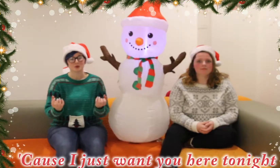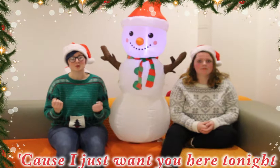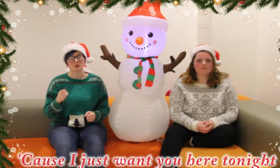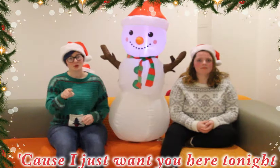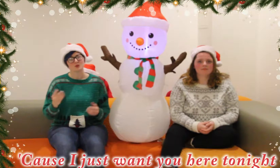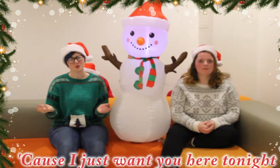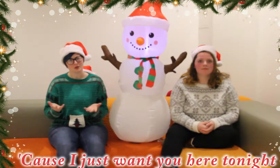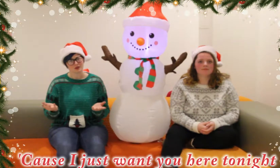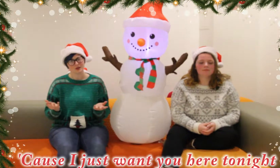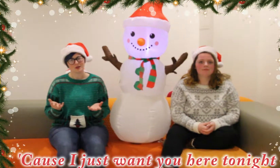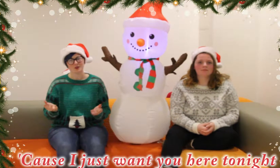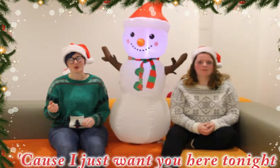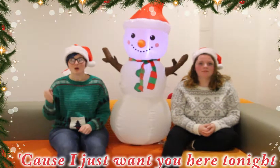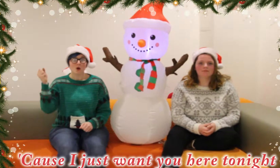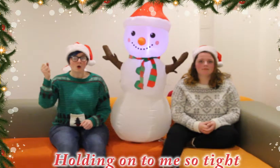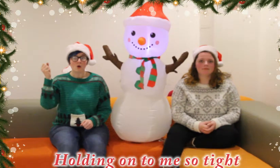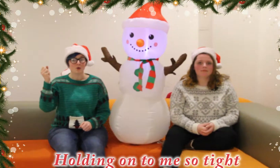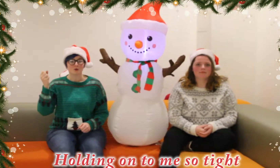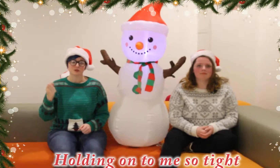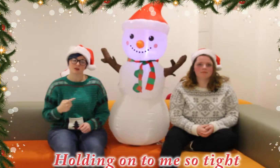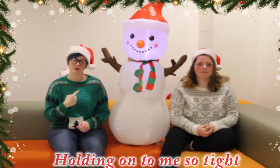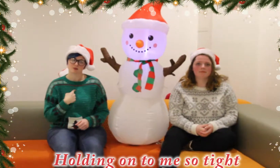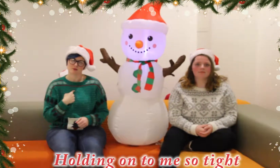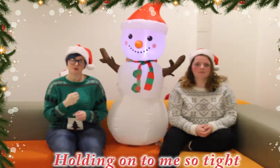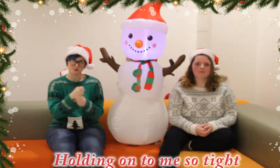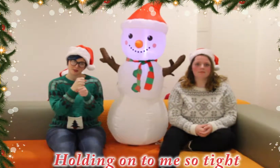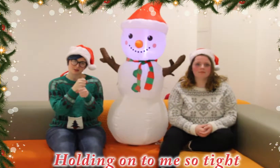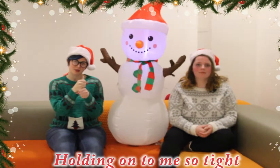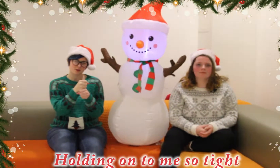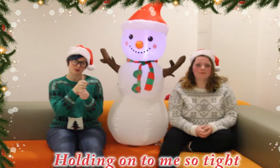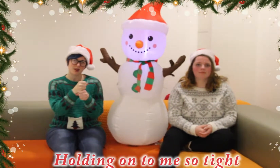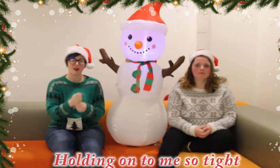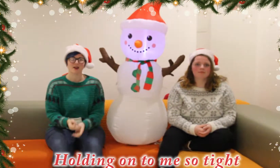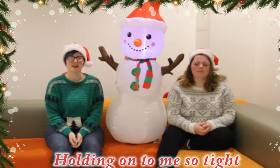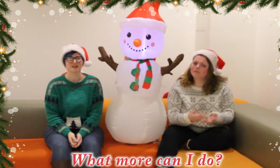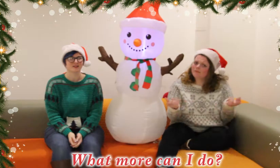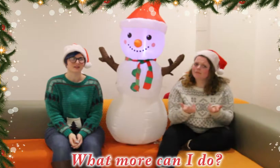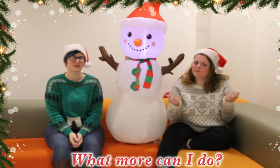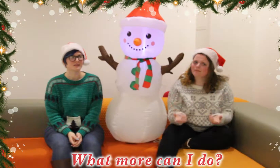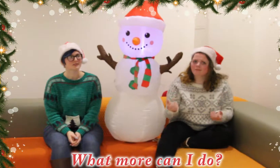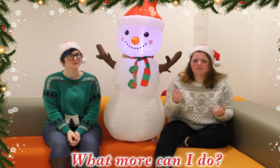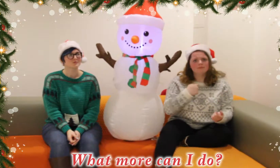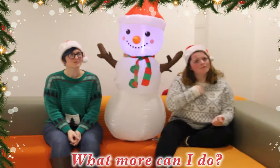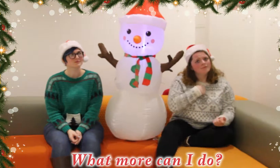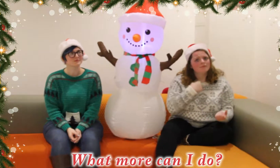just want you here tonight Holding on to me so tight What more can I